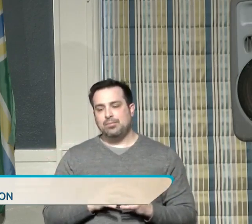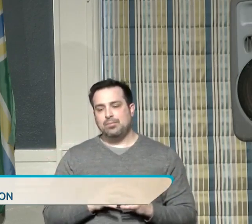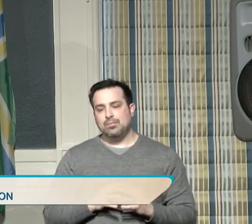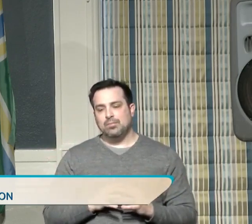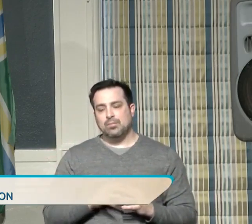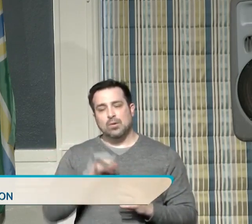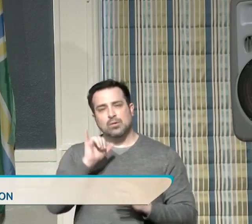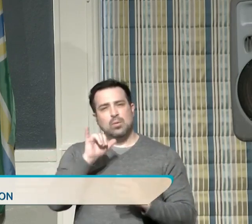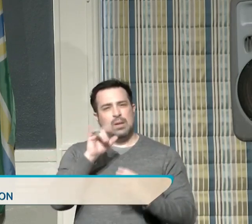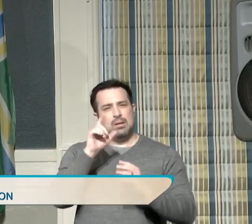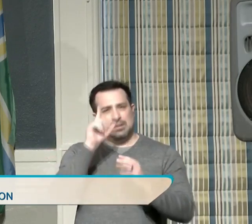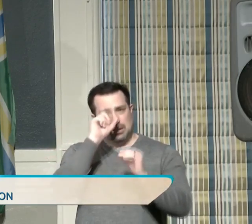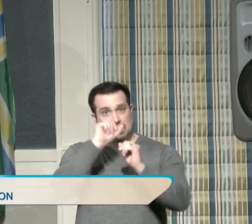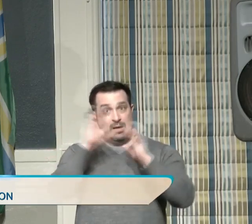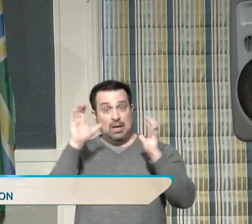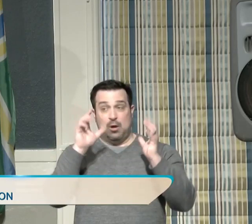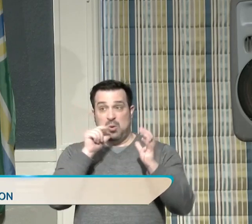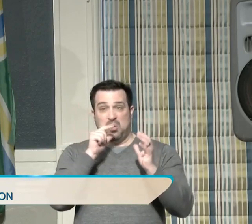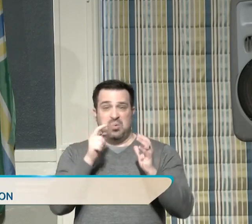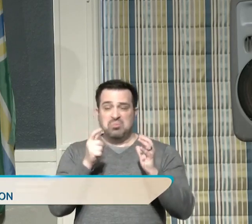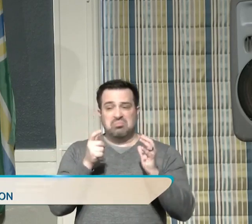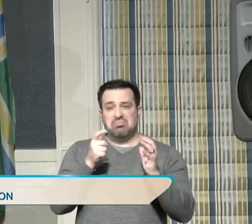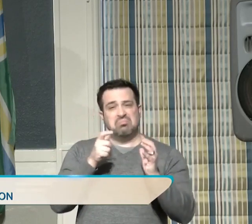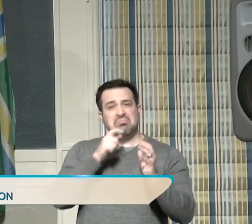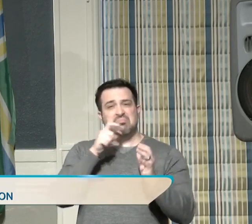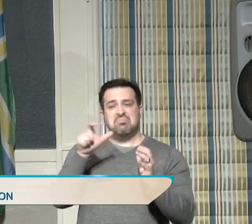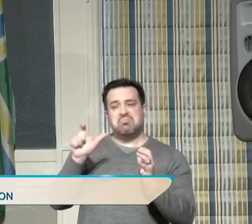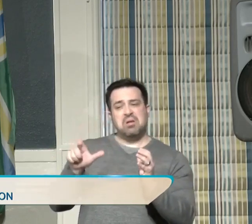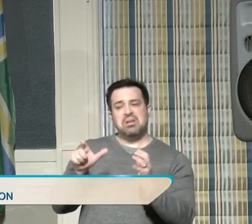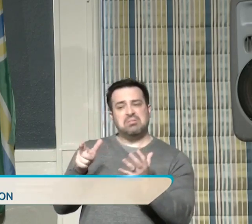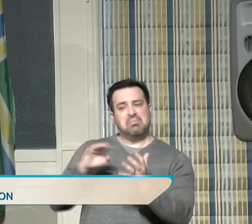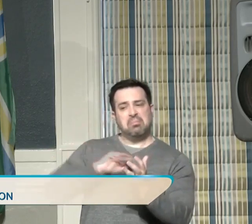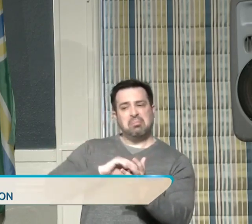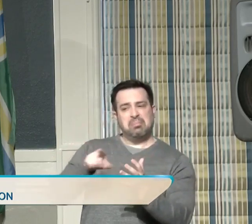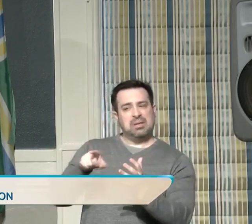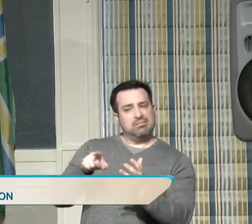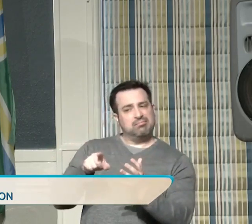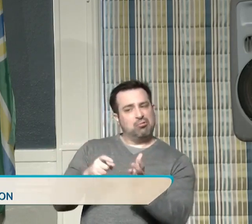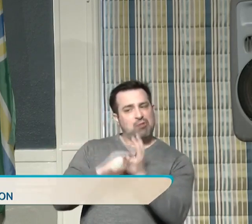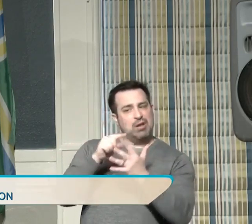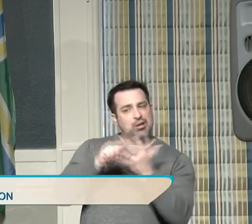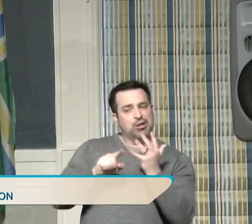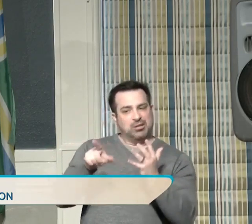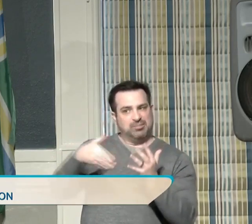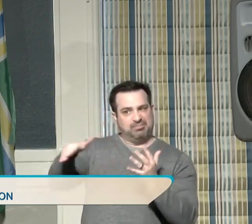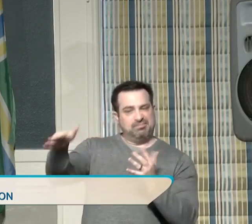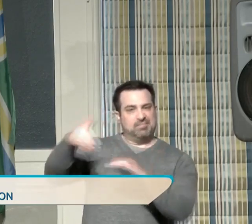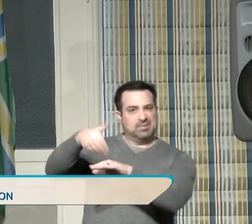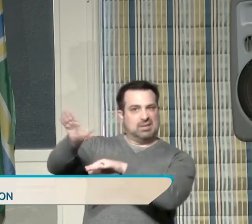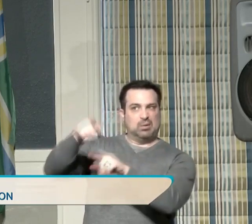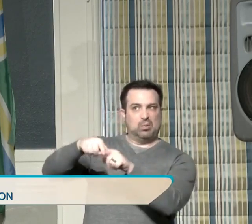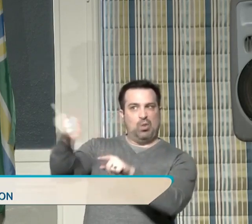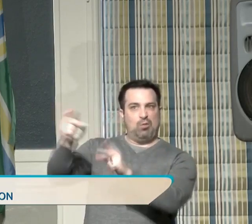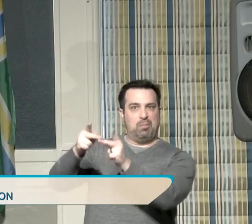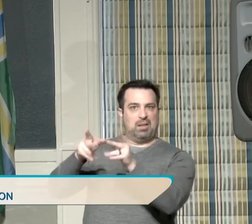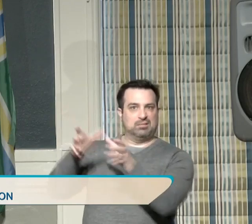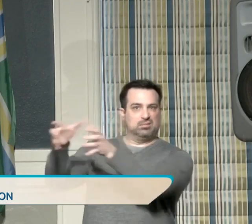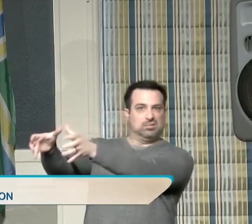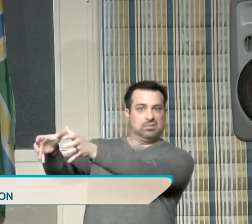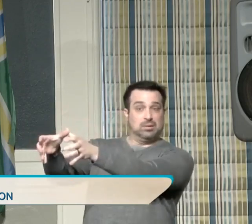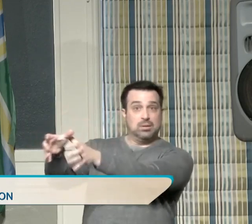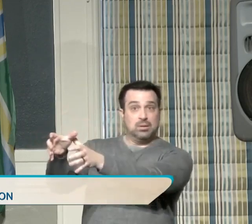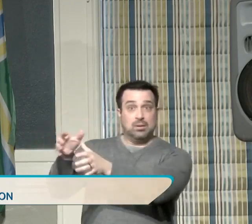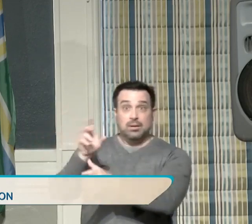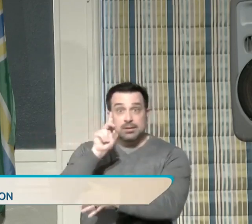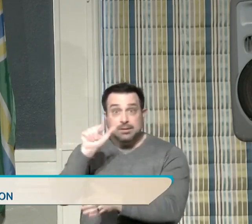the idea that anybody who doesn't meet a particular criteria has to be sent off somewhere else is something that the disability rights movement